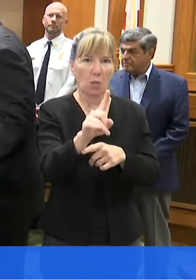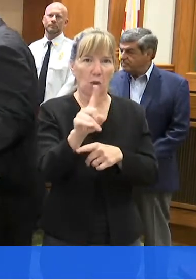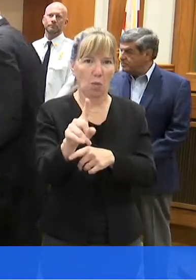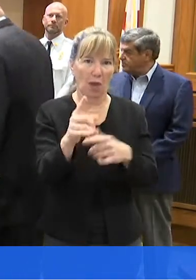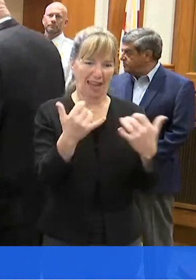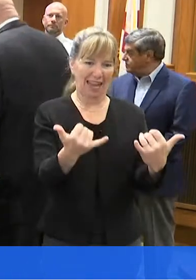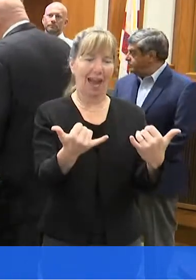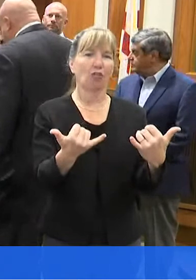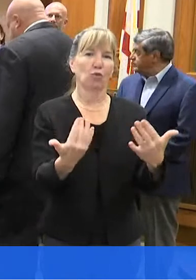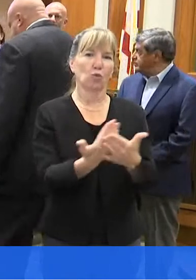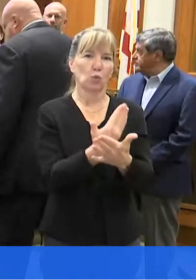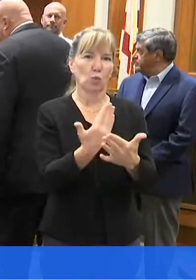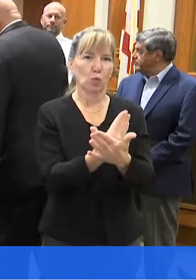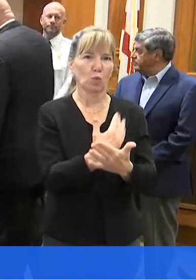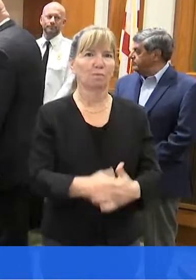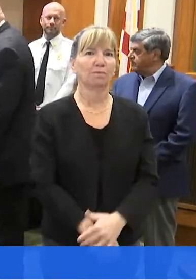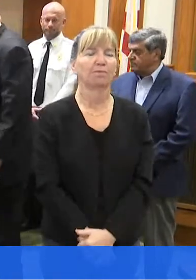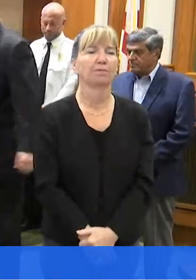Safety.